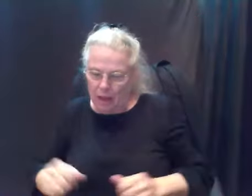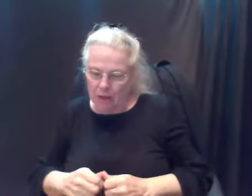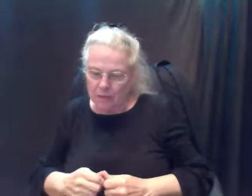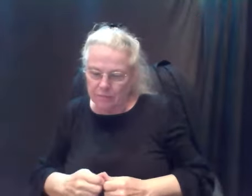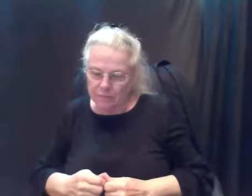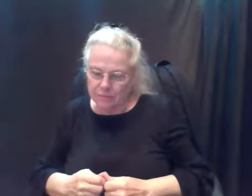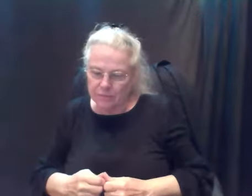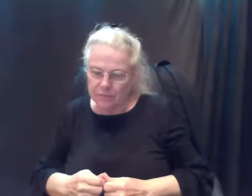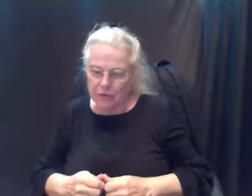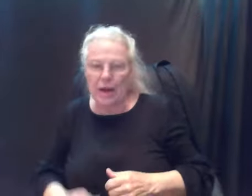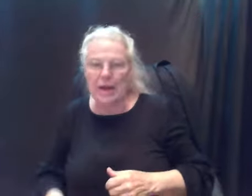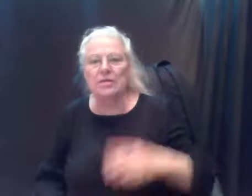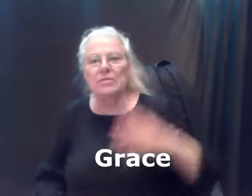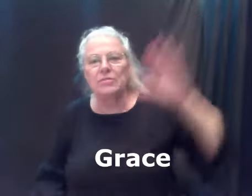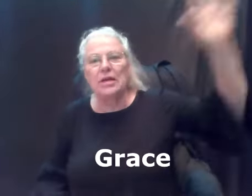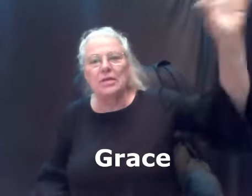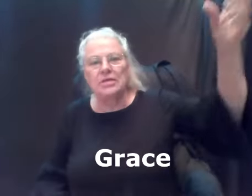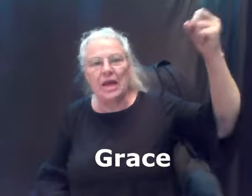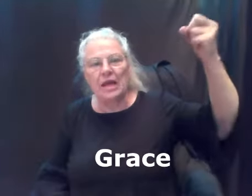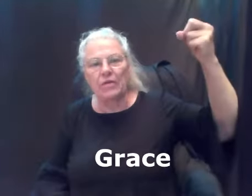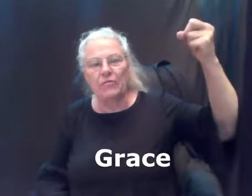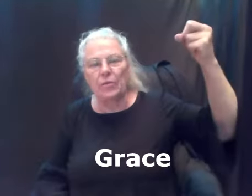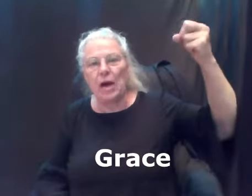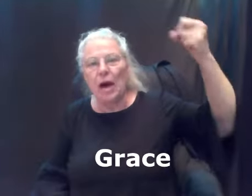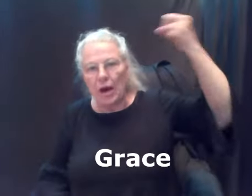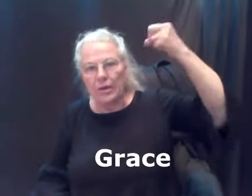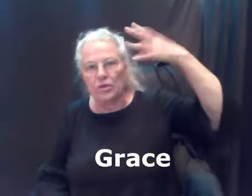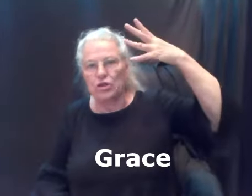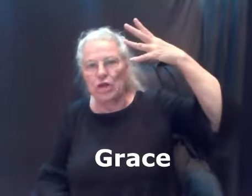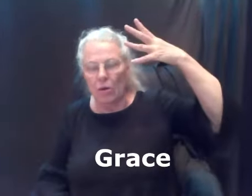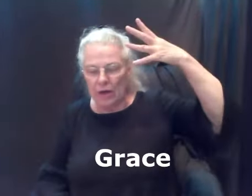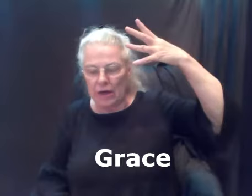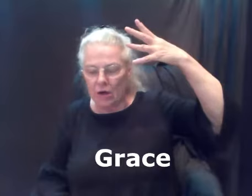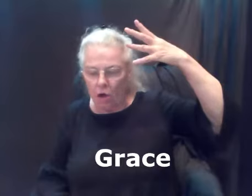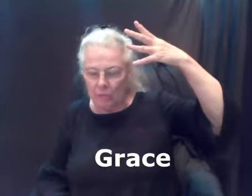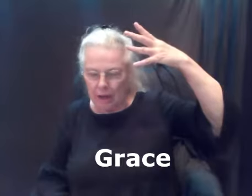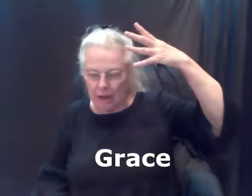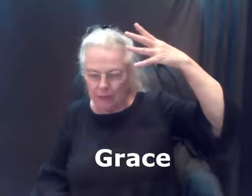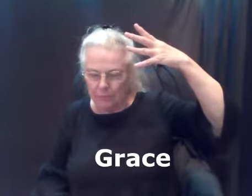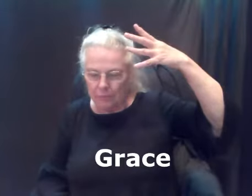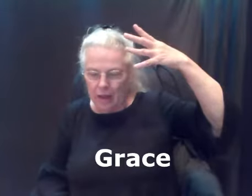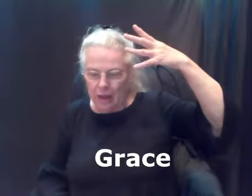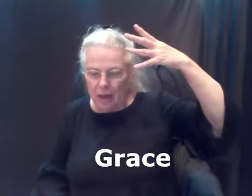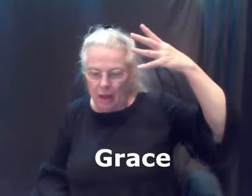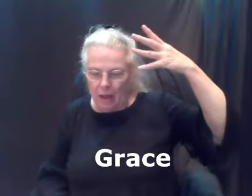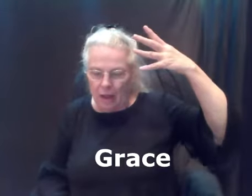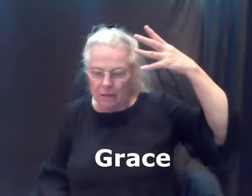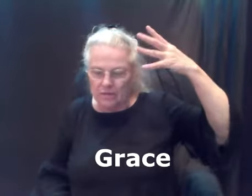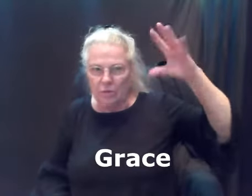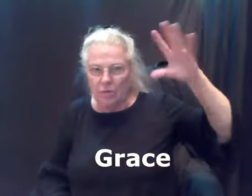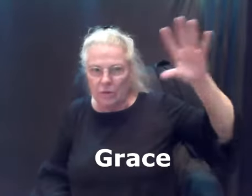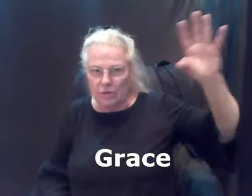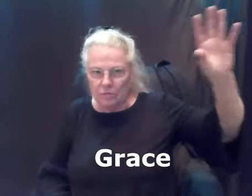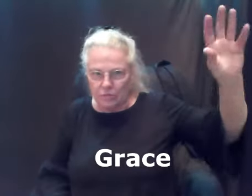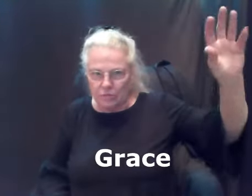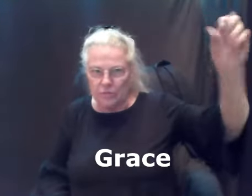Uh, Grace, taking it from God and showering it on man. So